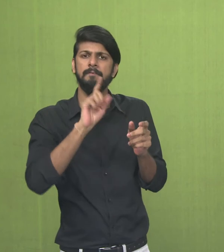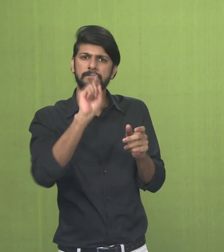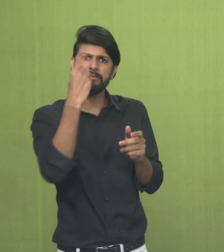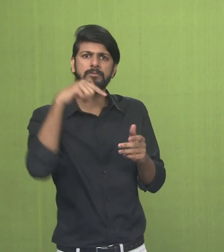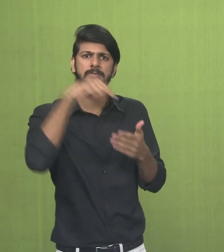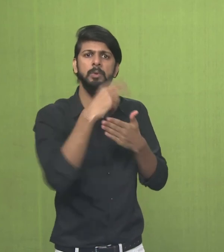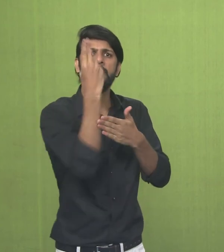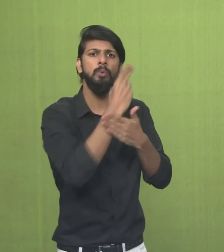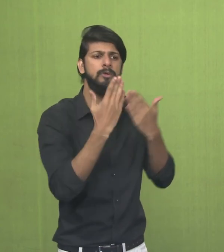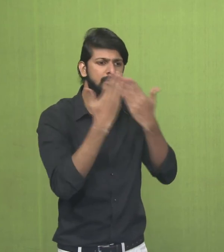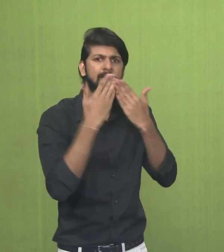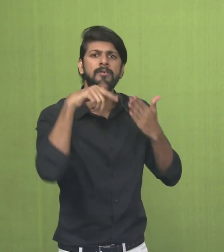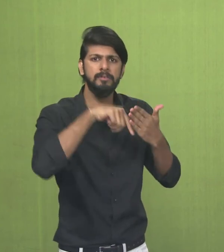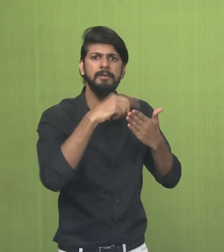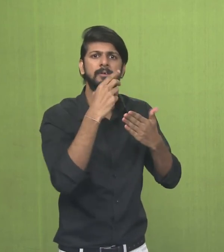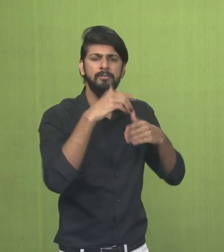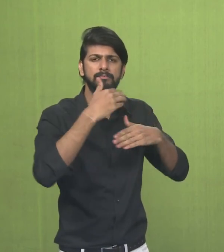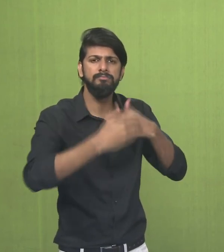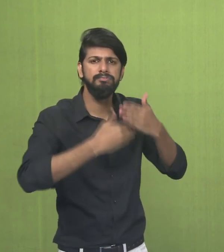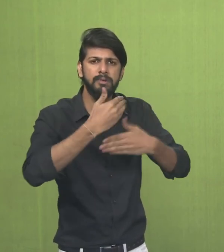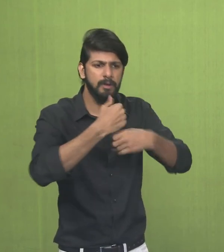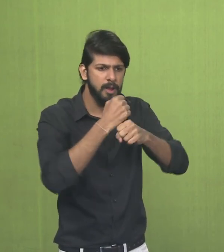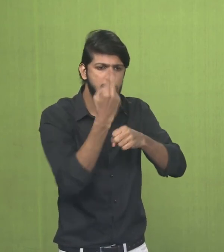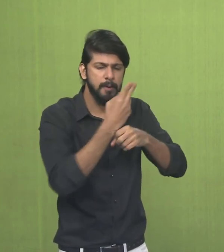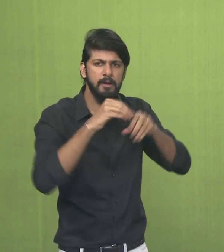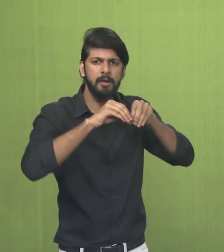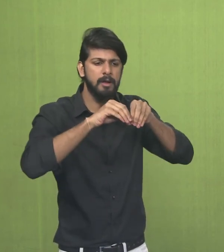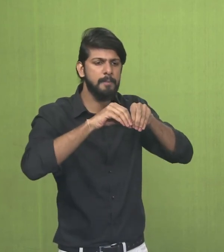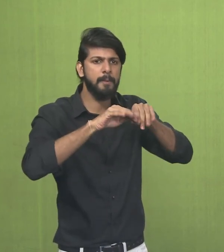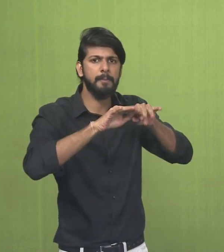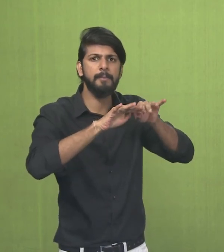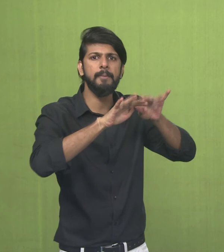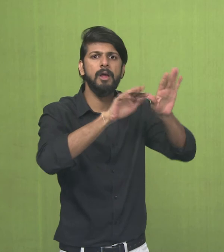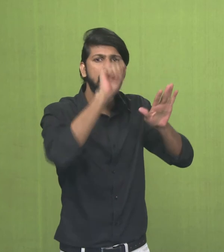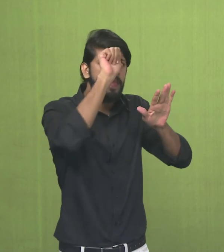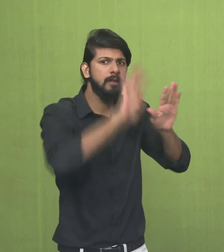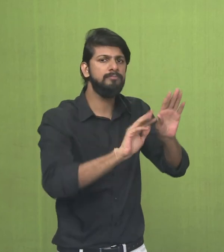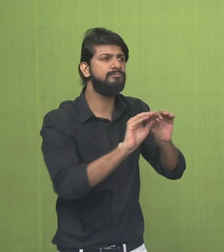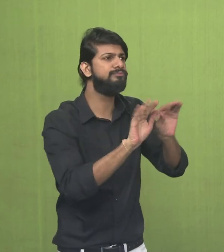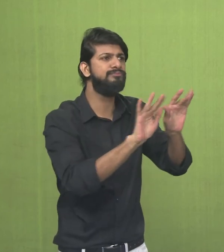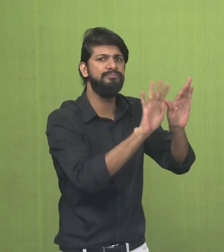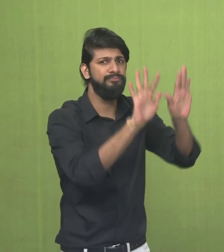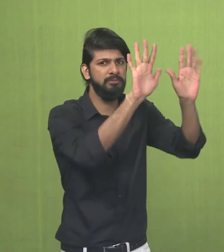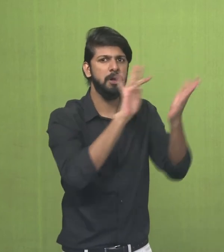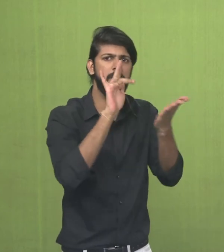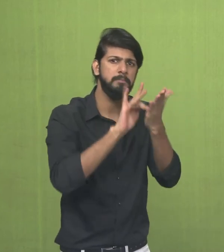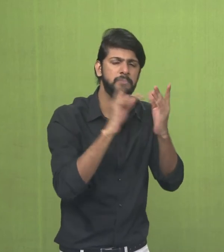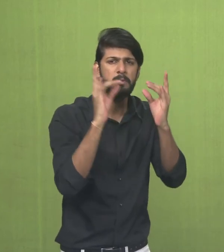And after that, these paintings spread to the other parts of India.